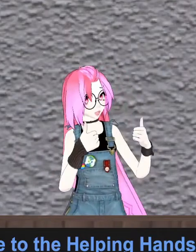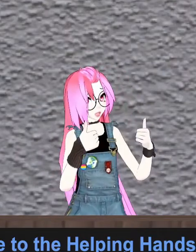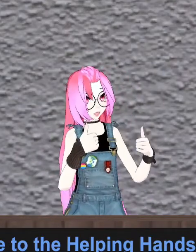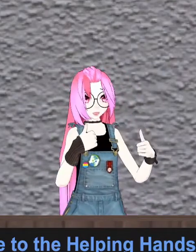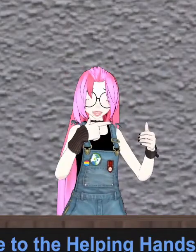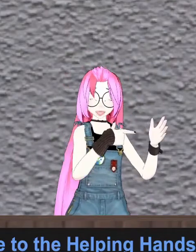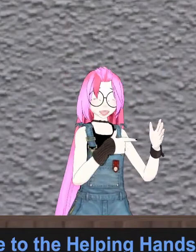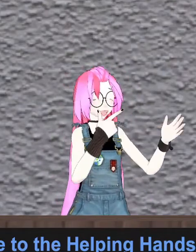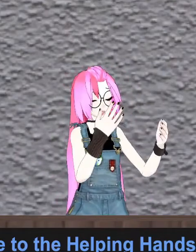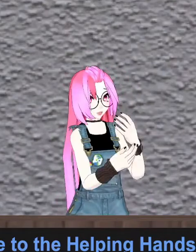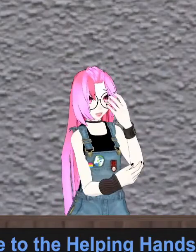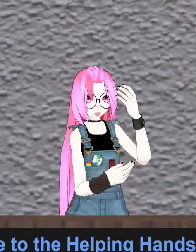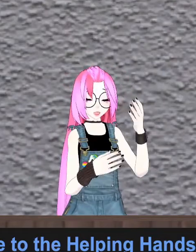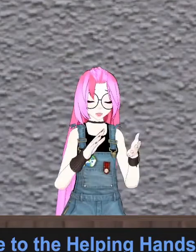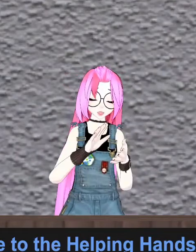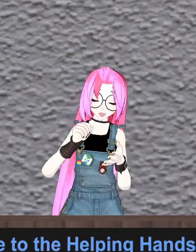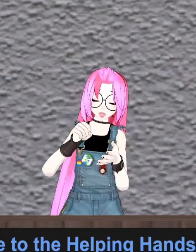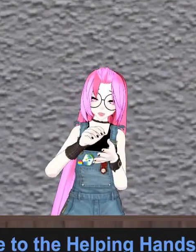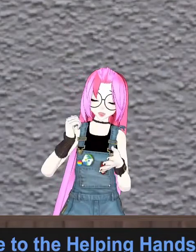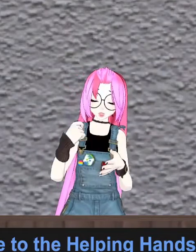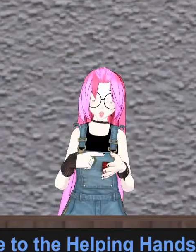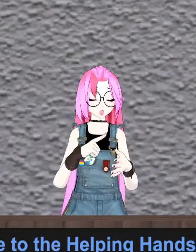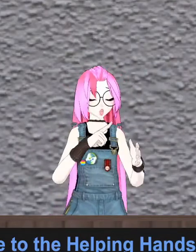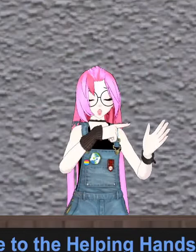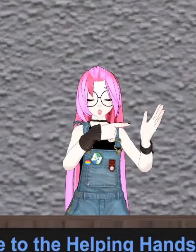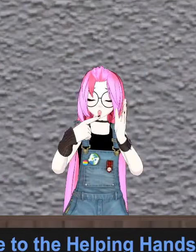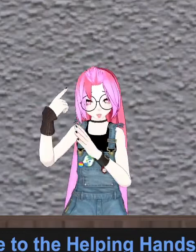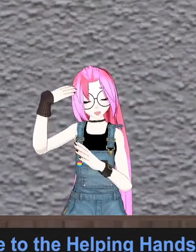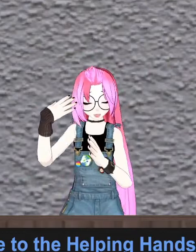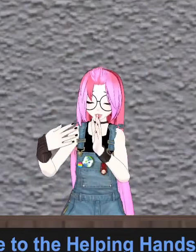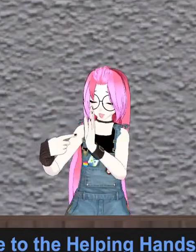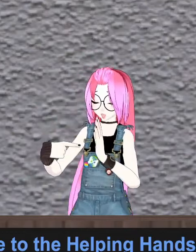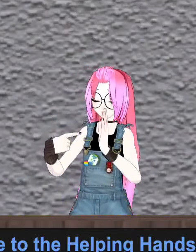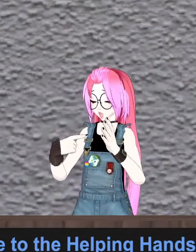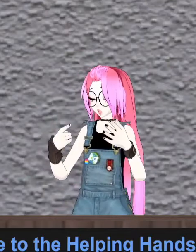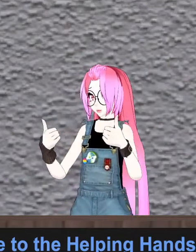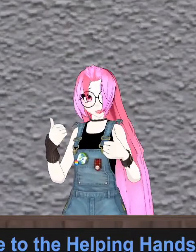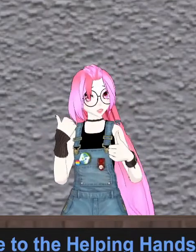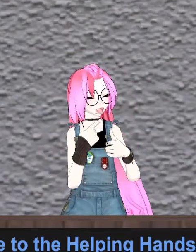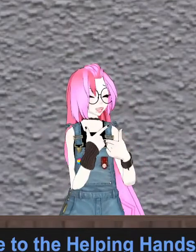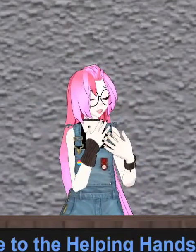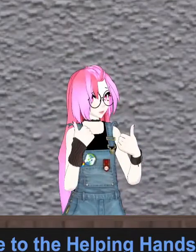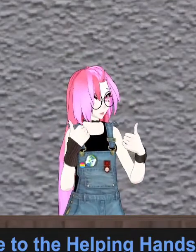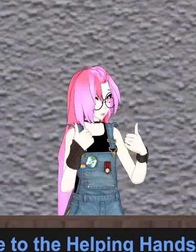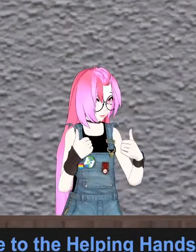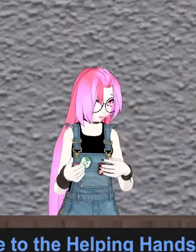So I'm gonna put these up, and for those new people, you're gonna be copying me, and for all the people who already know, you should be showing me. Does that sound good? All right.